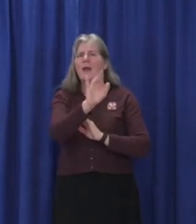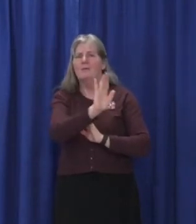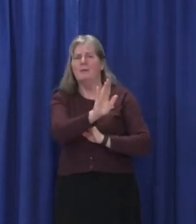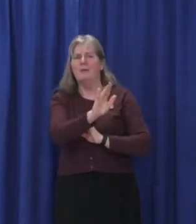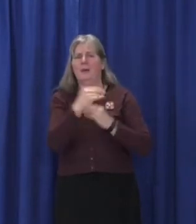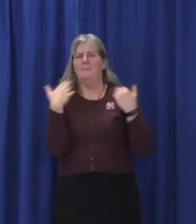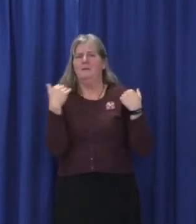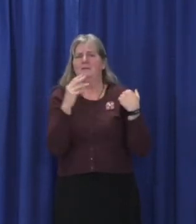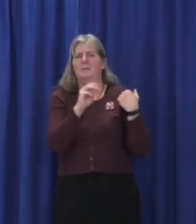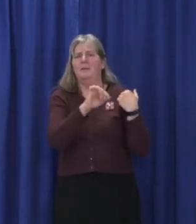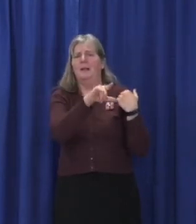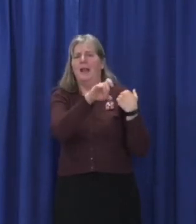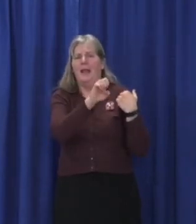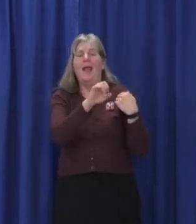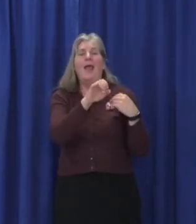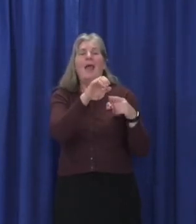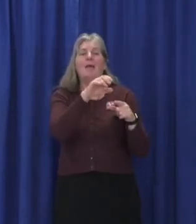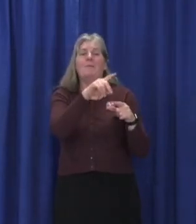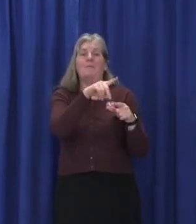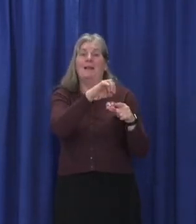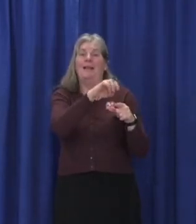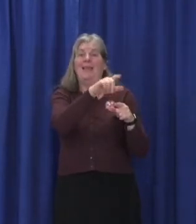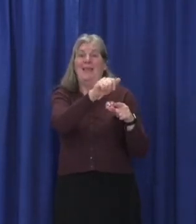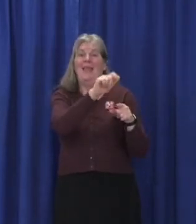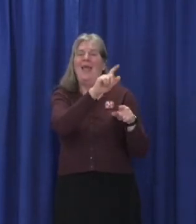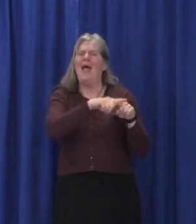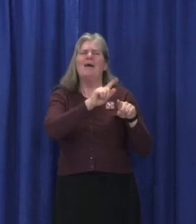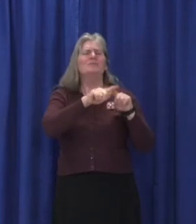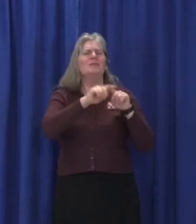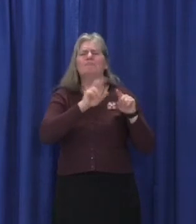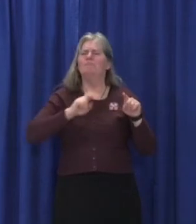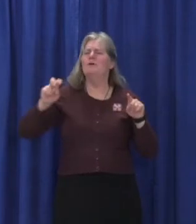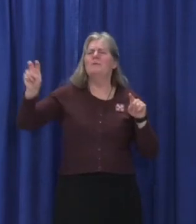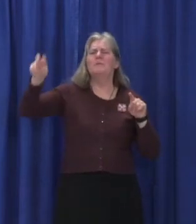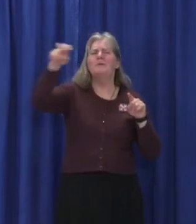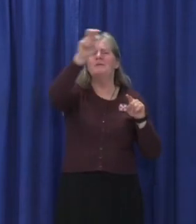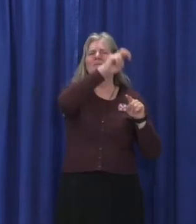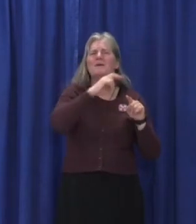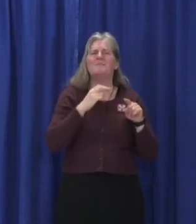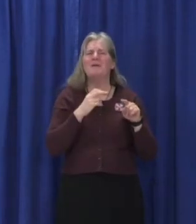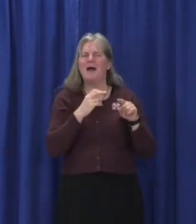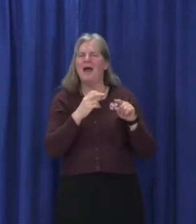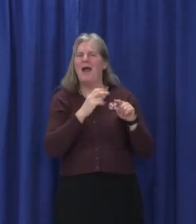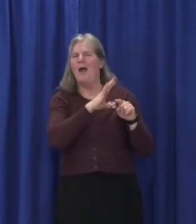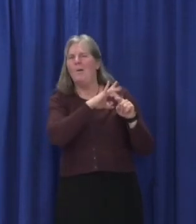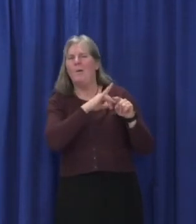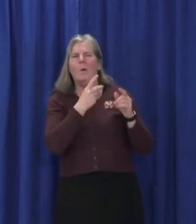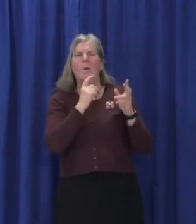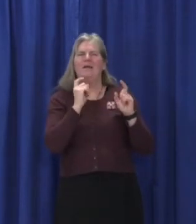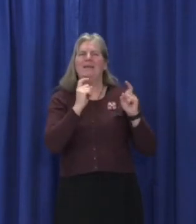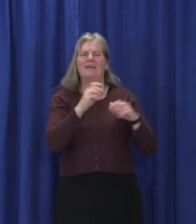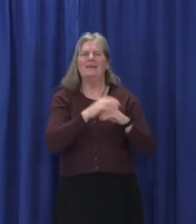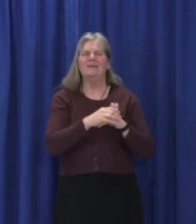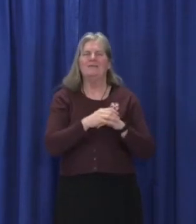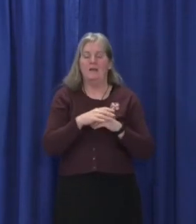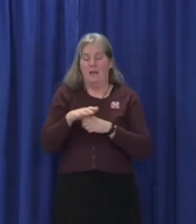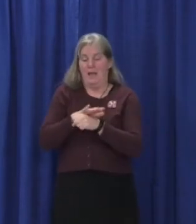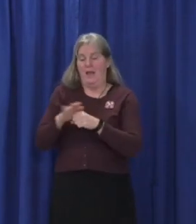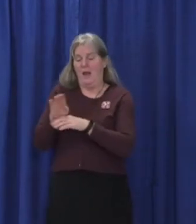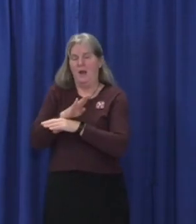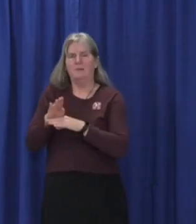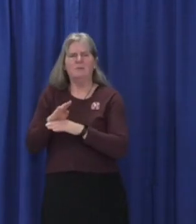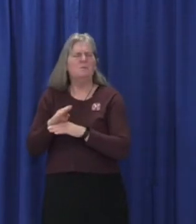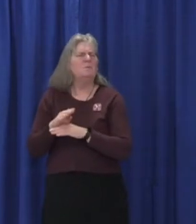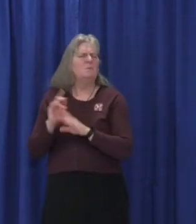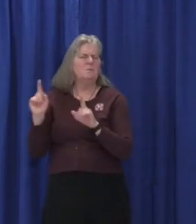fun videos as he tours around and finds the perfect stocking stuffer. I know that local businesses have been challenged